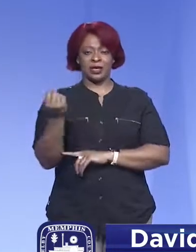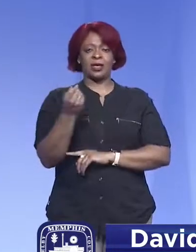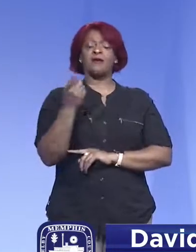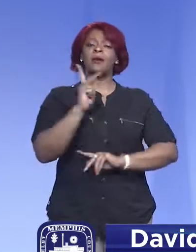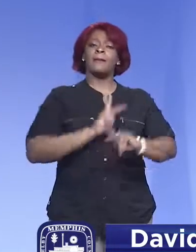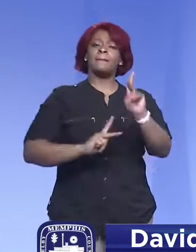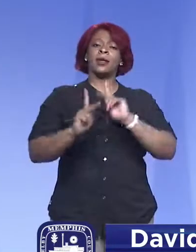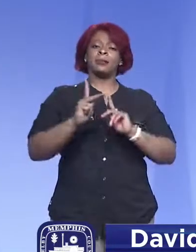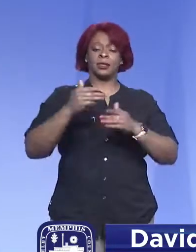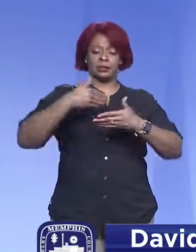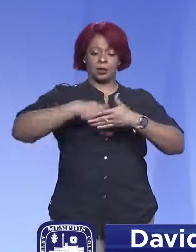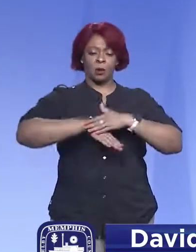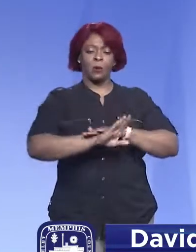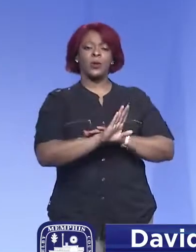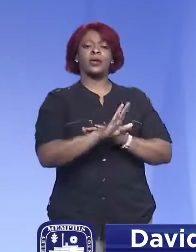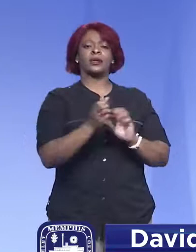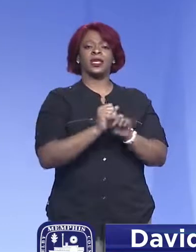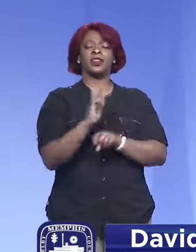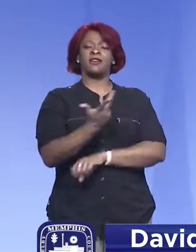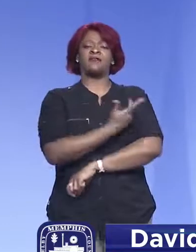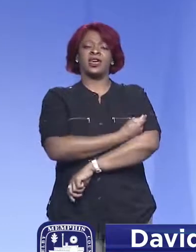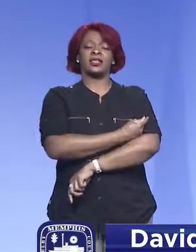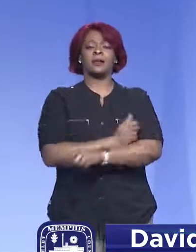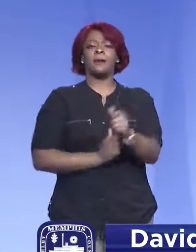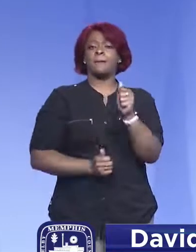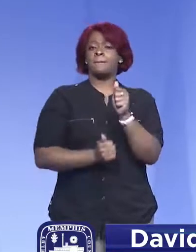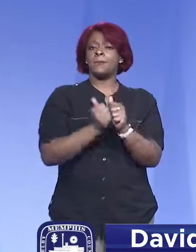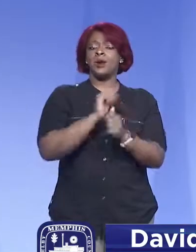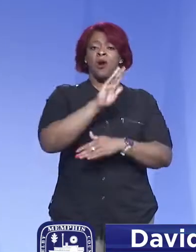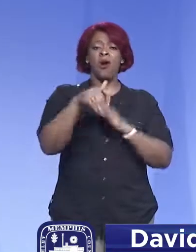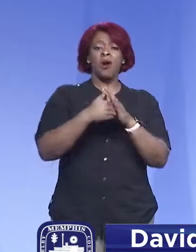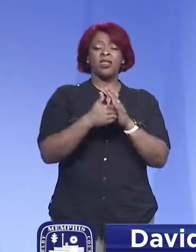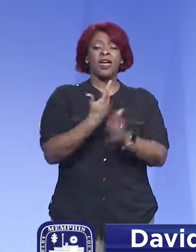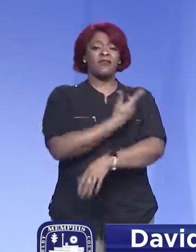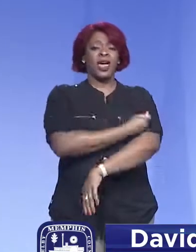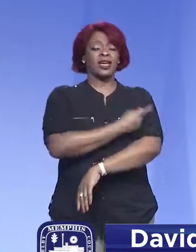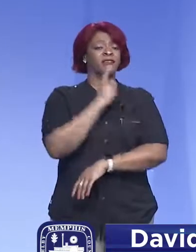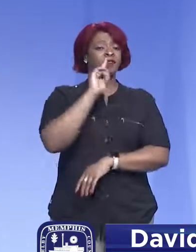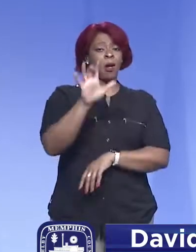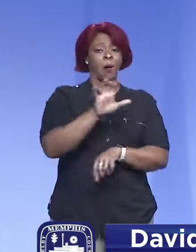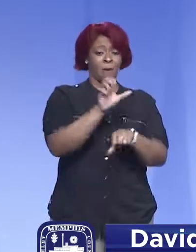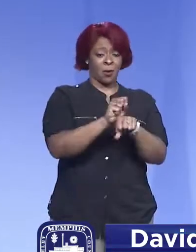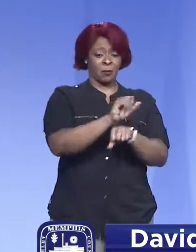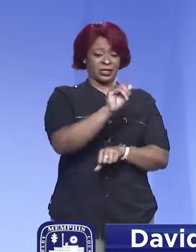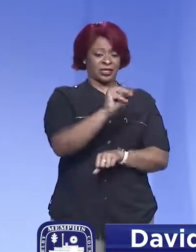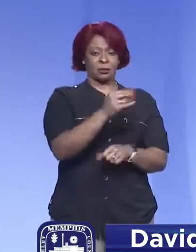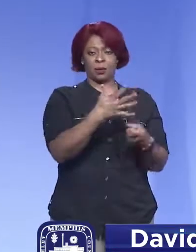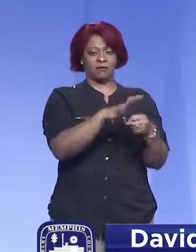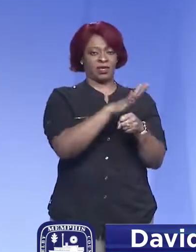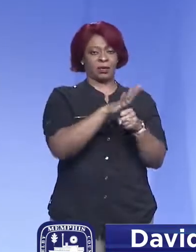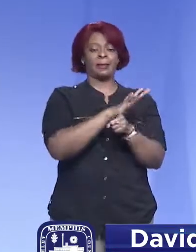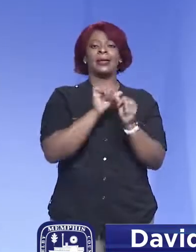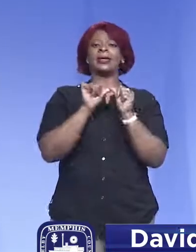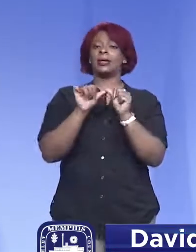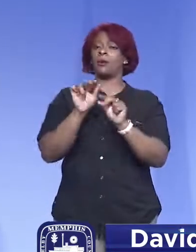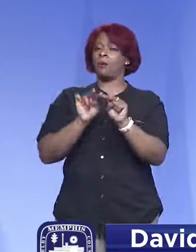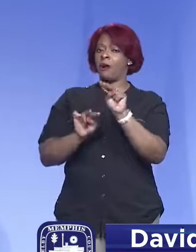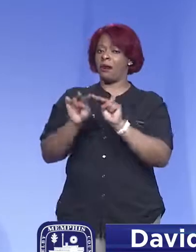people to come in and get vaccinated. All of the vaccine appointments for January have been filled, but continue to